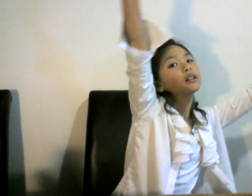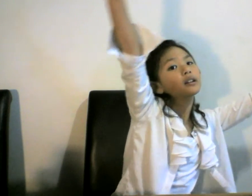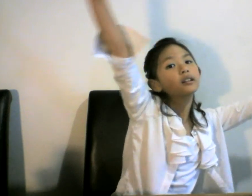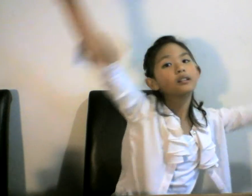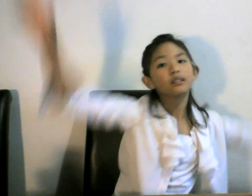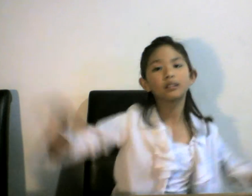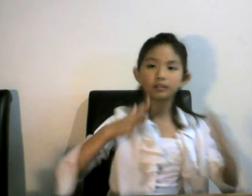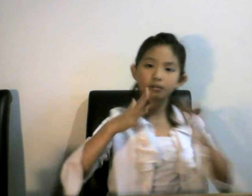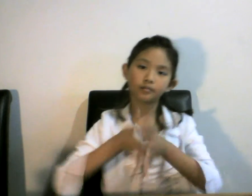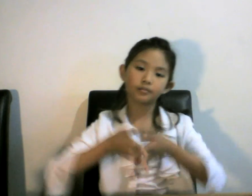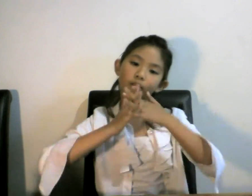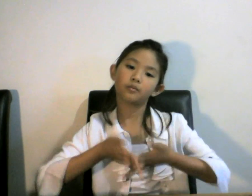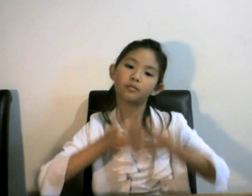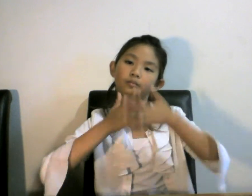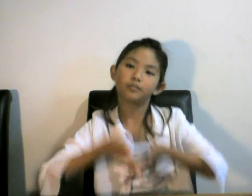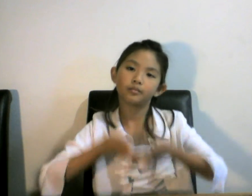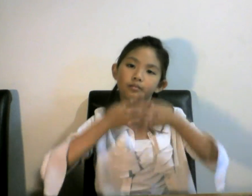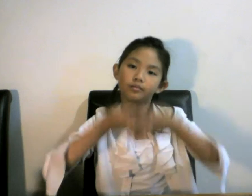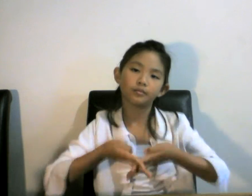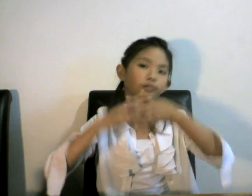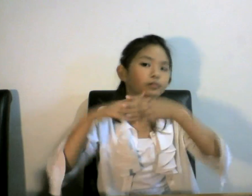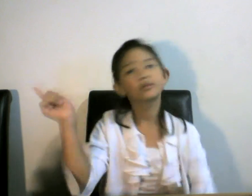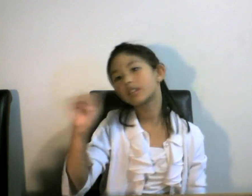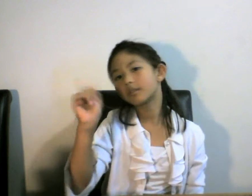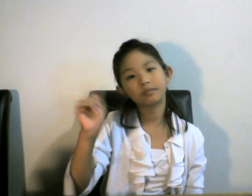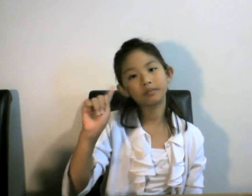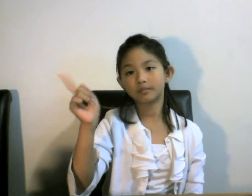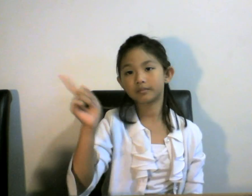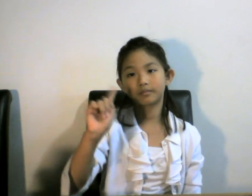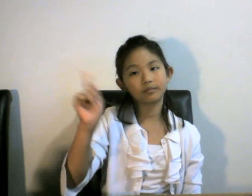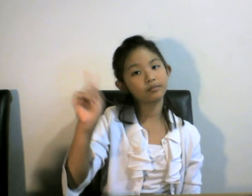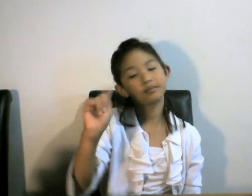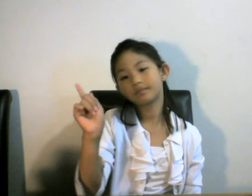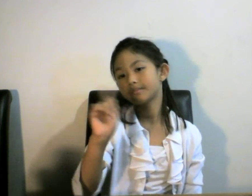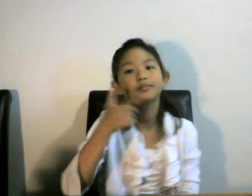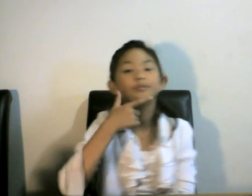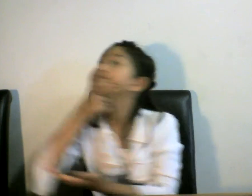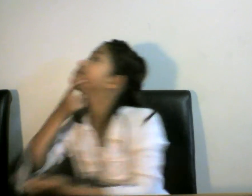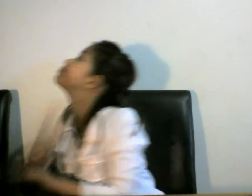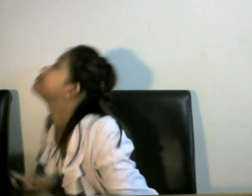firework. Come on, show 'em what you work. Make 'em go